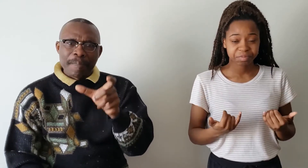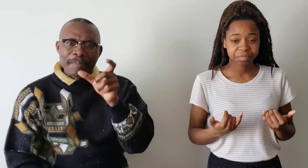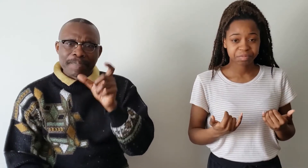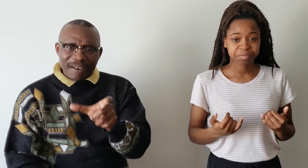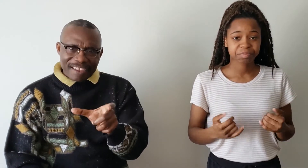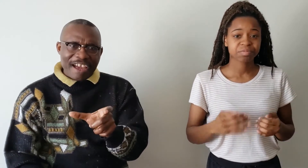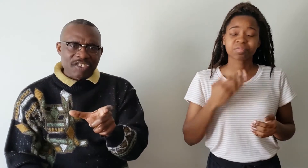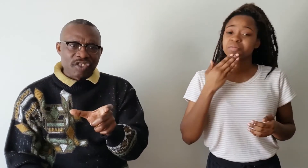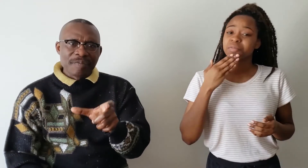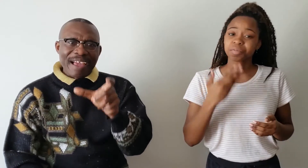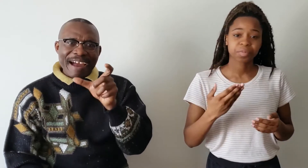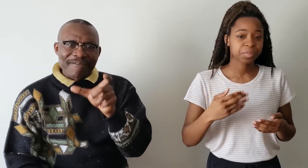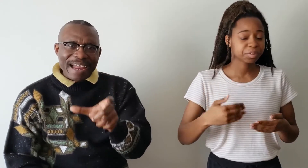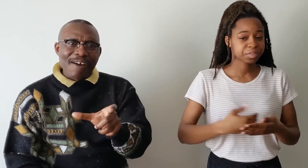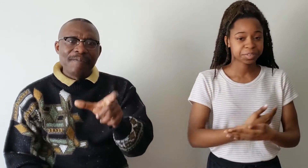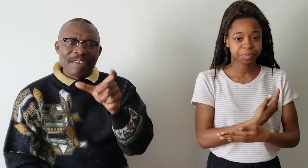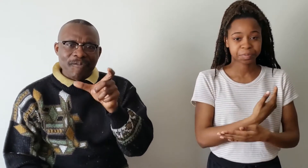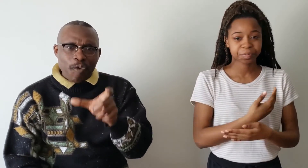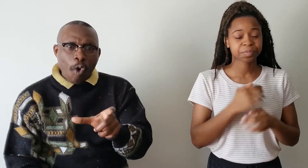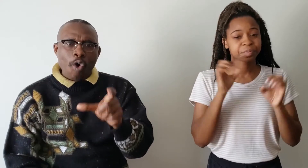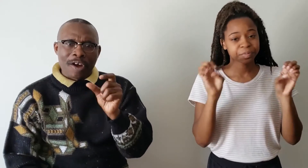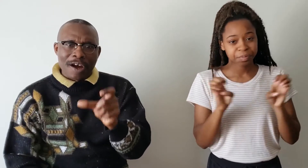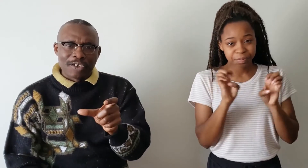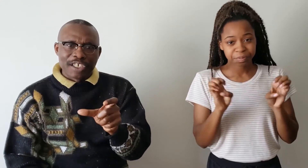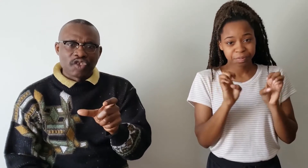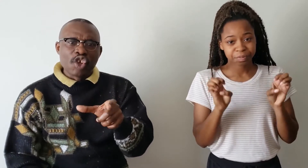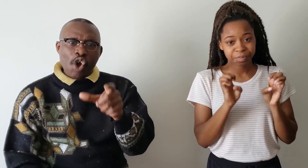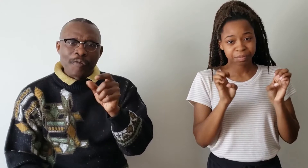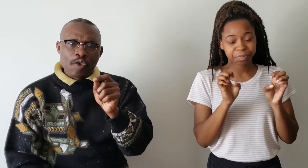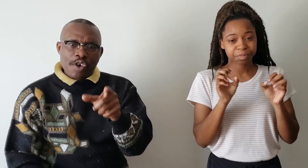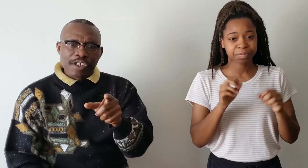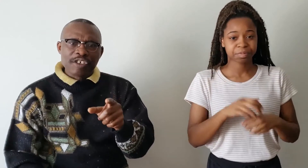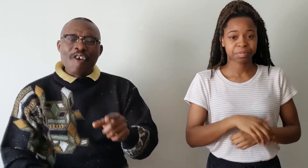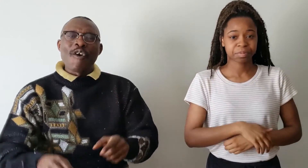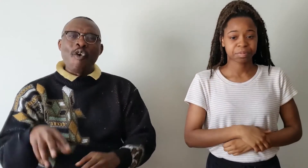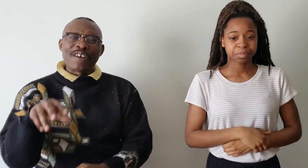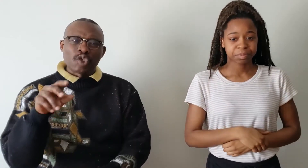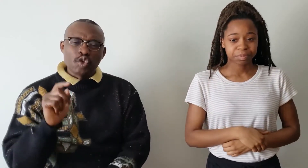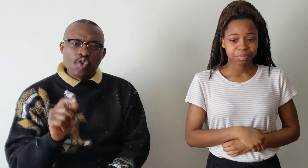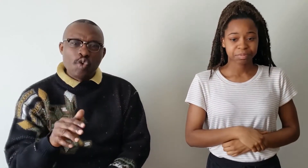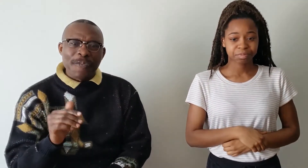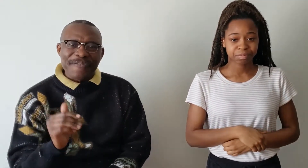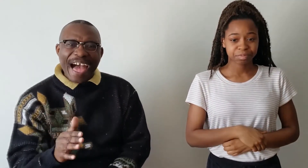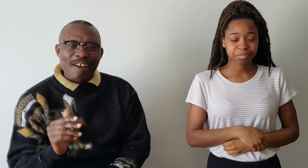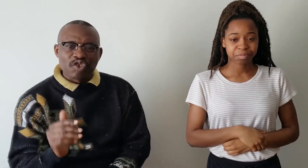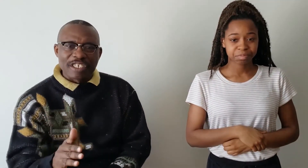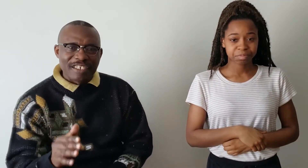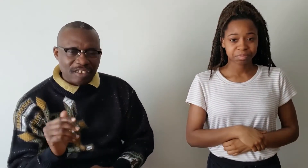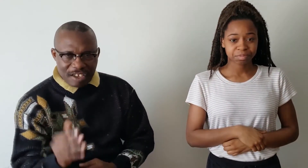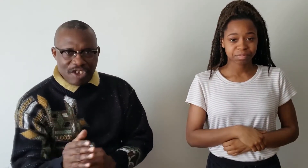been broadcast around the four corners of the world for over 2,000